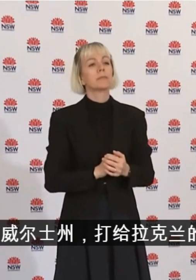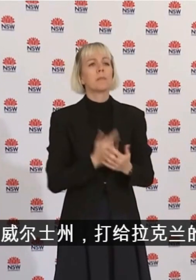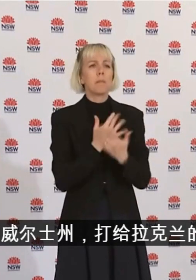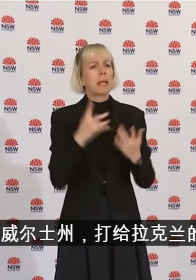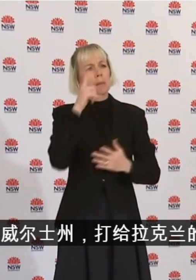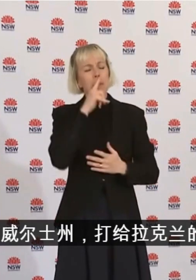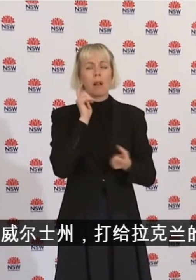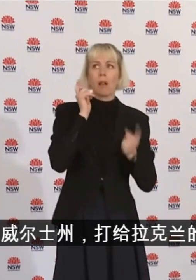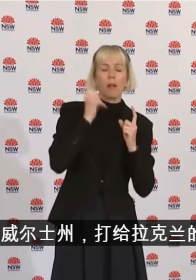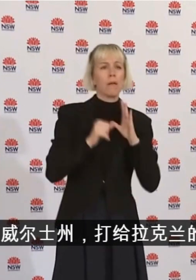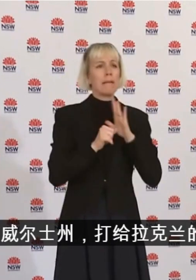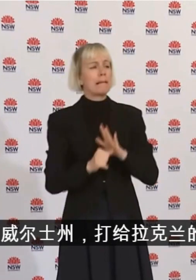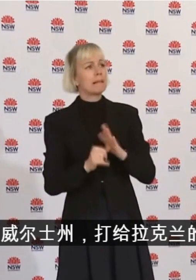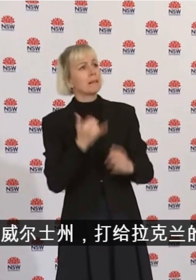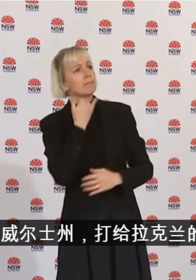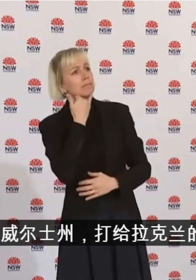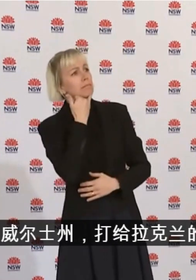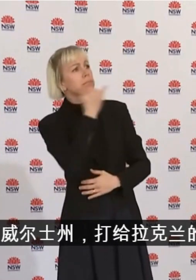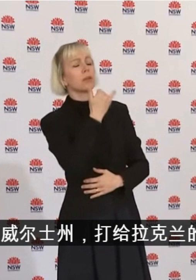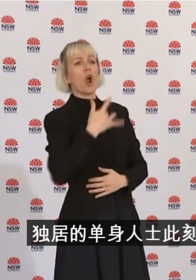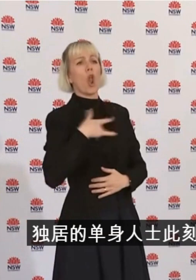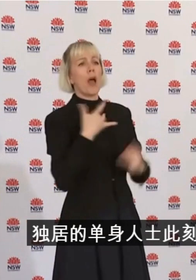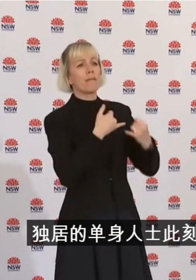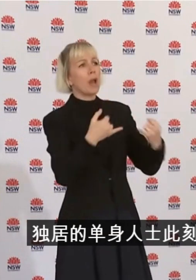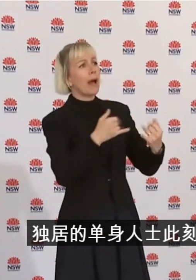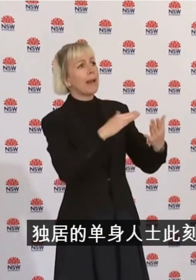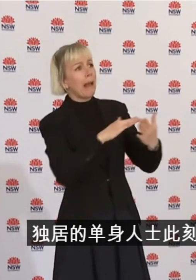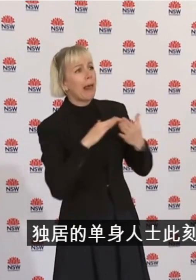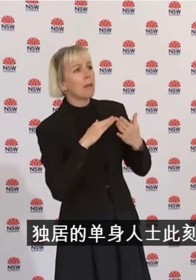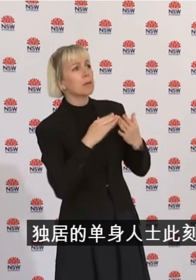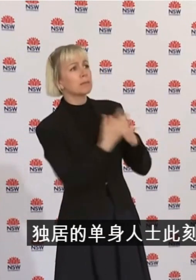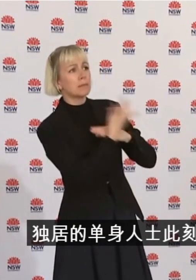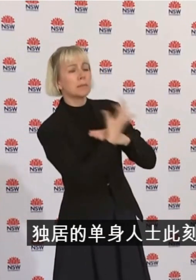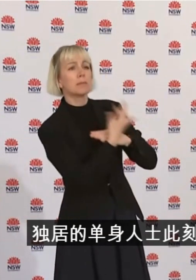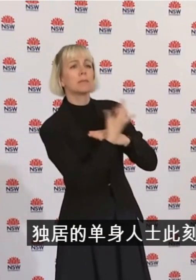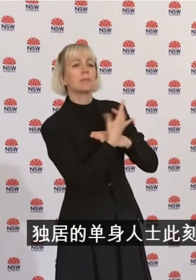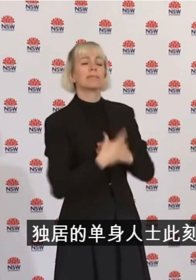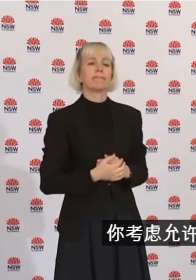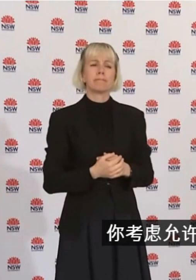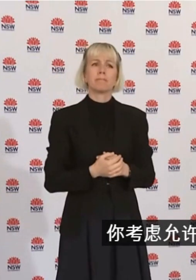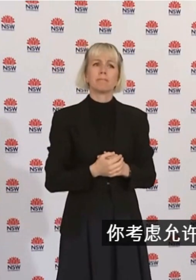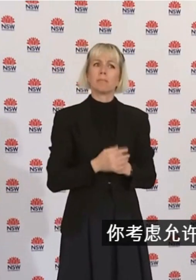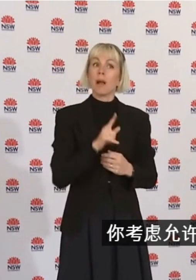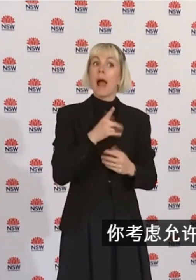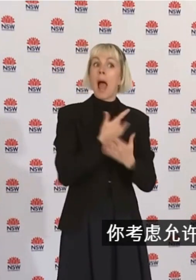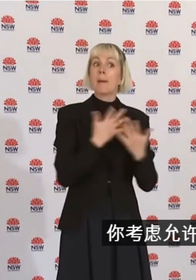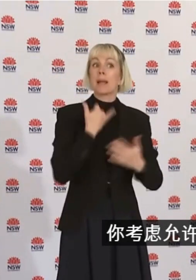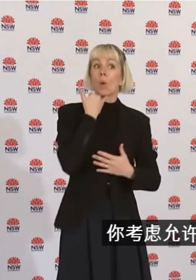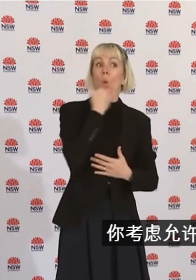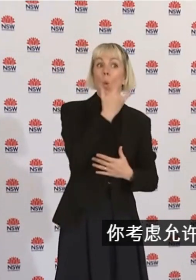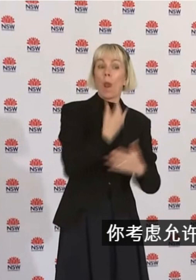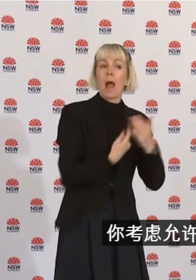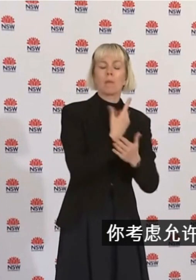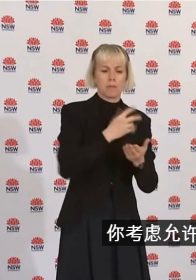are up 30% in New South Wales. So singles, especially singles that live alone, are feeling pretty isolated at the moment. Why won't you consider